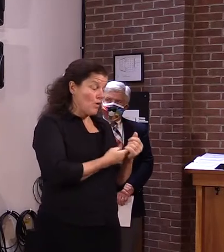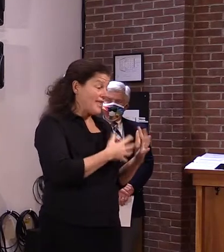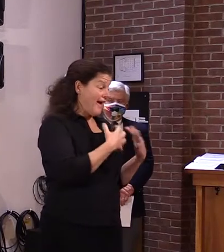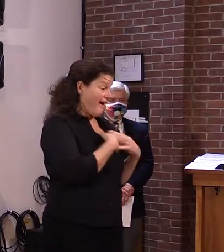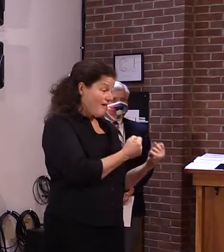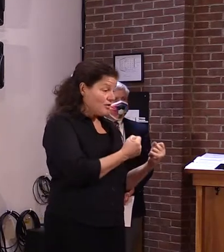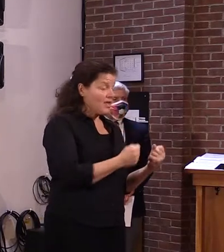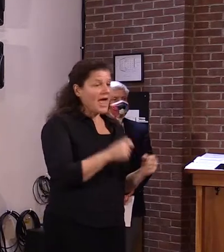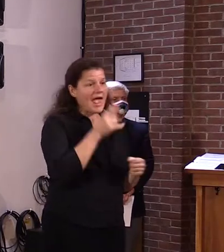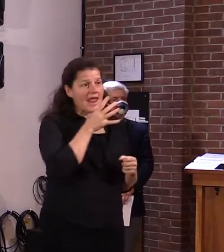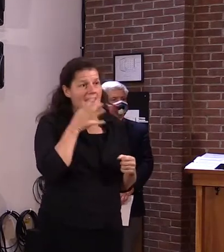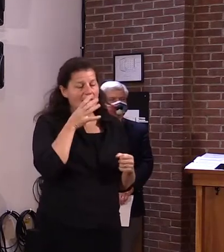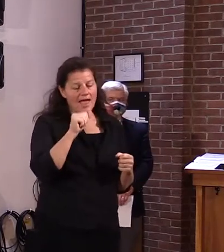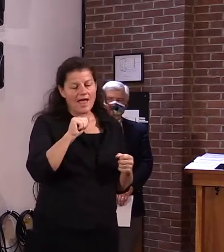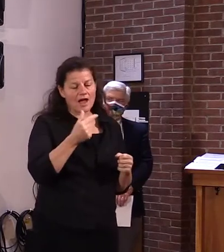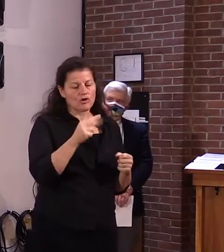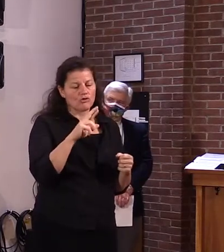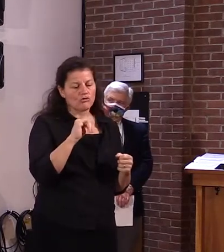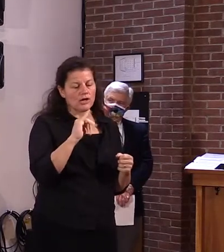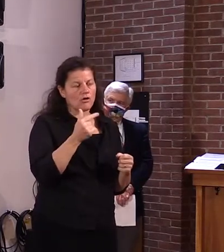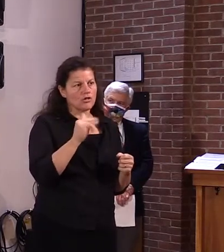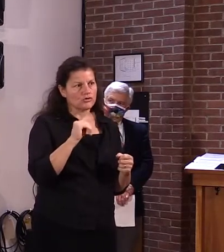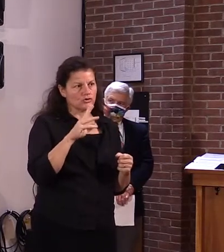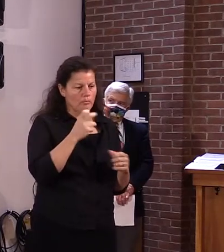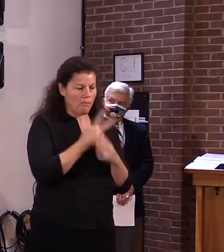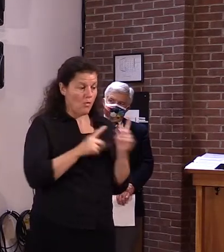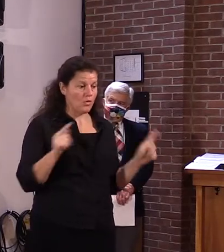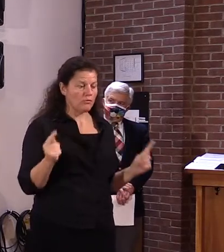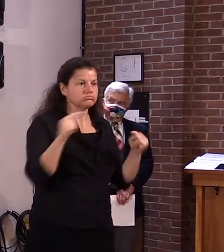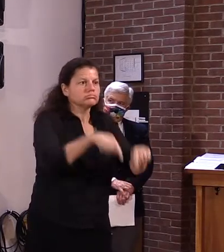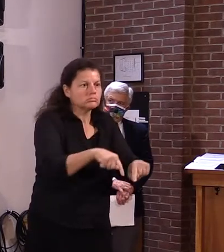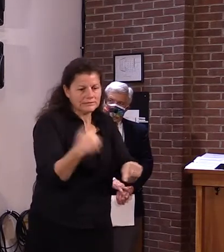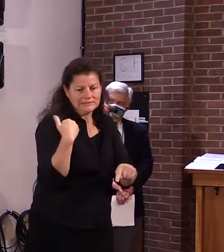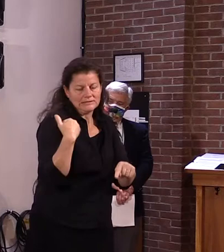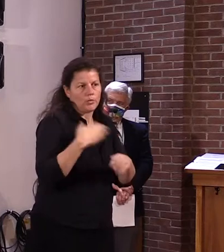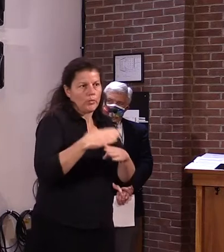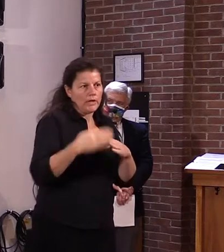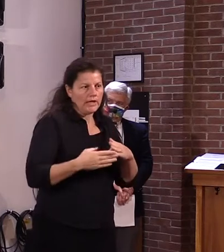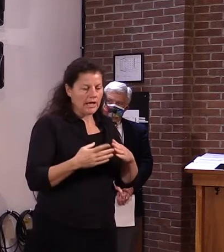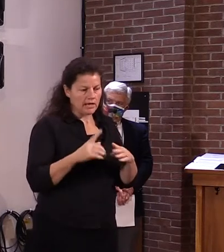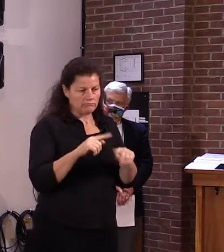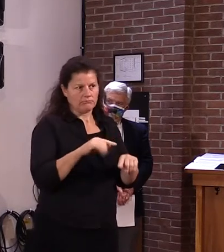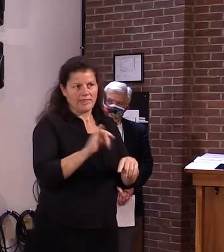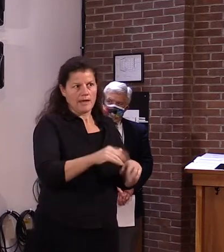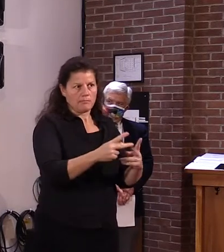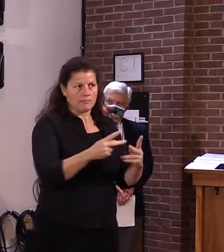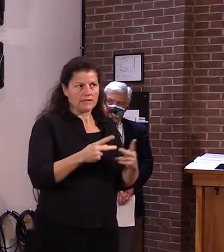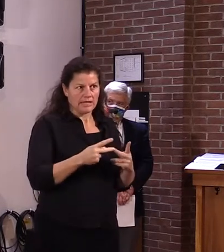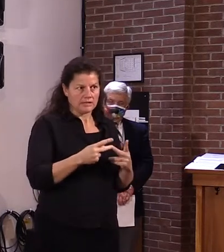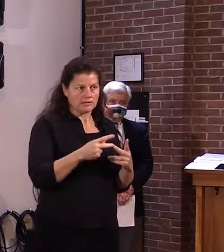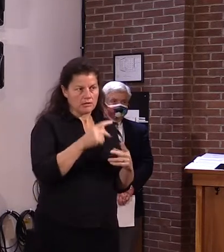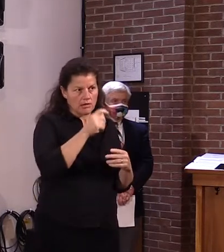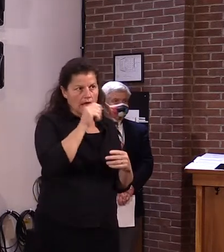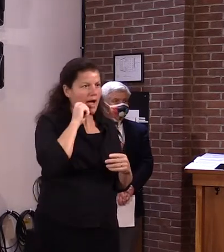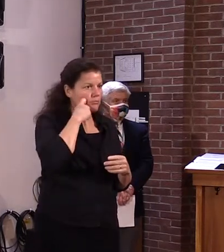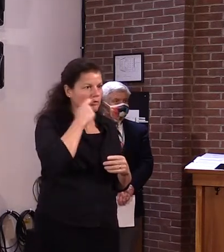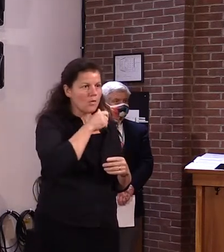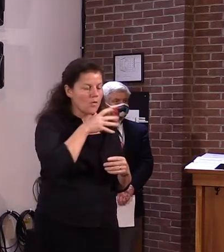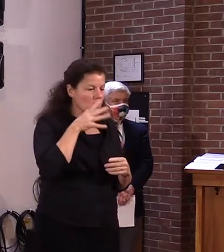on site over the weekend, providing plenty of education to all of the workers, not just the ones